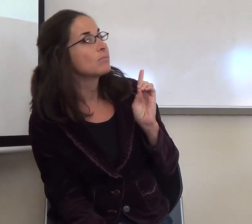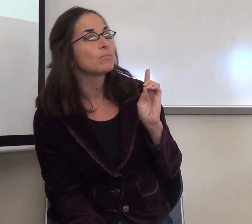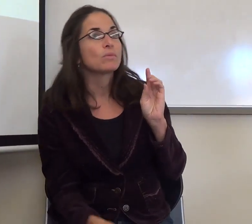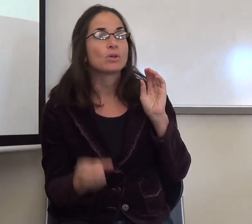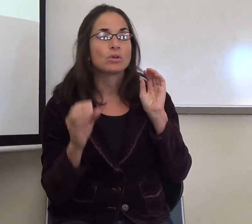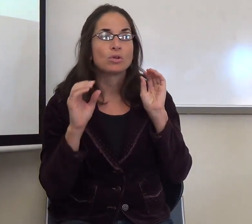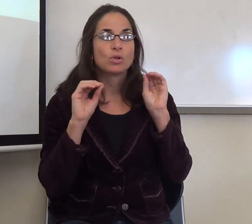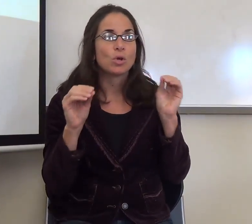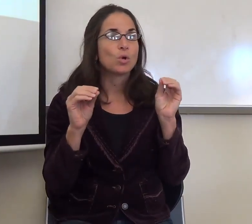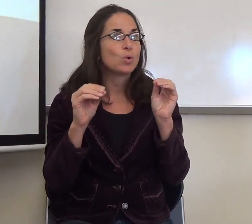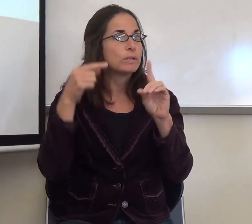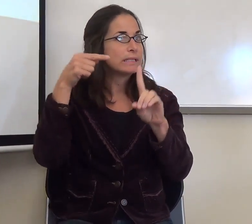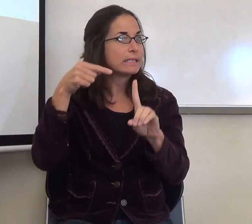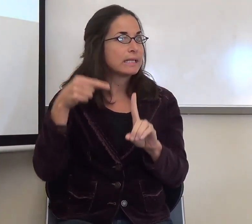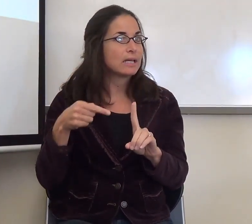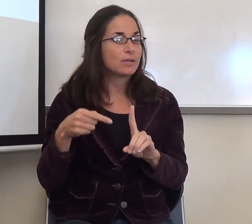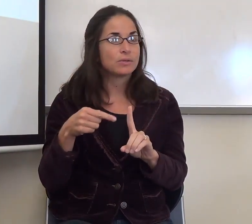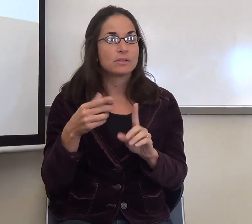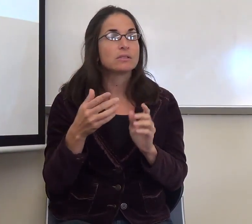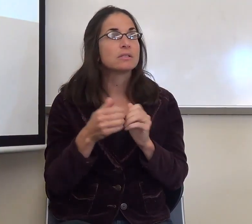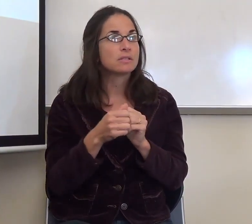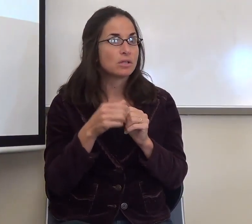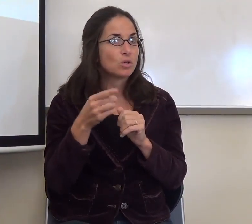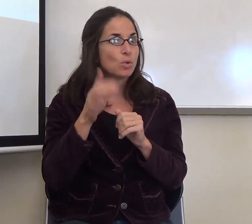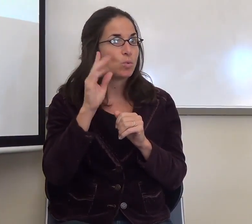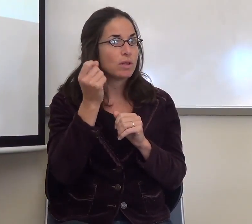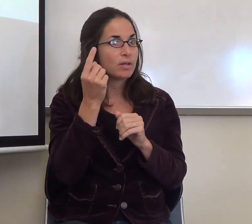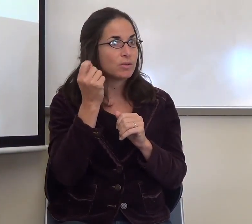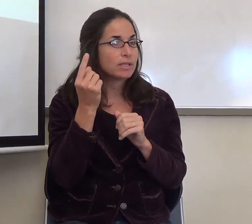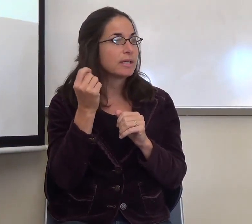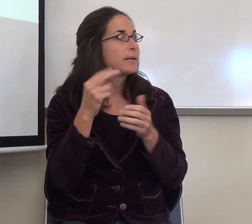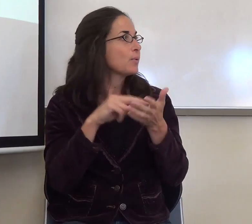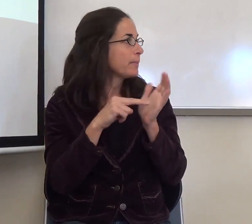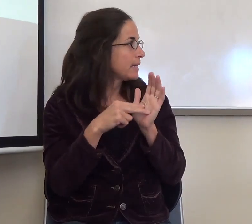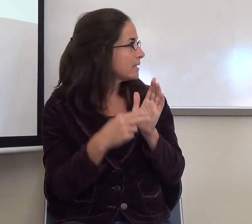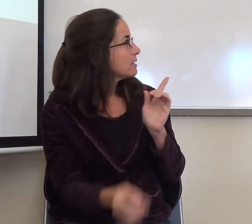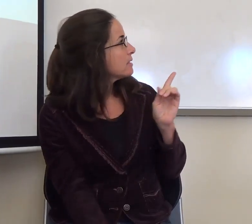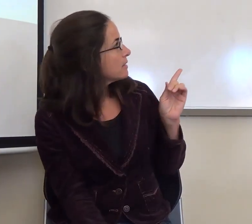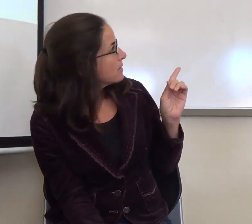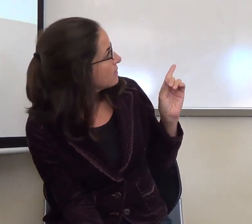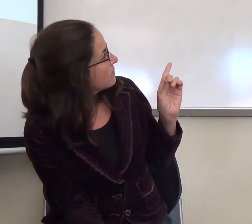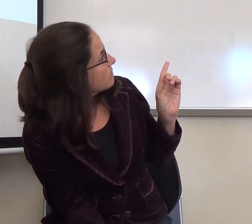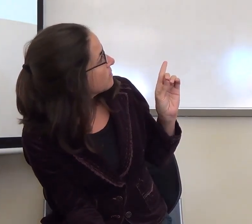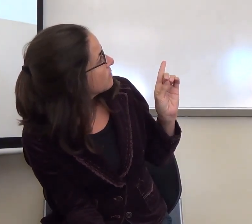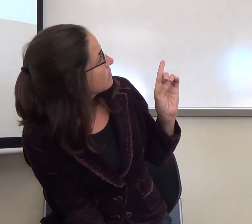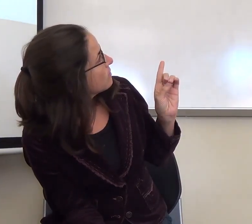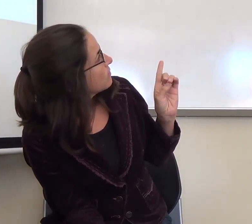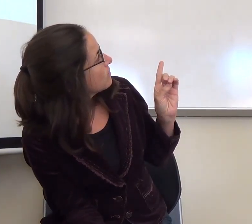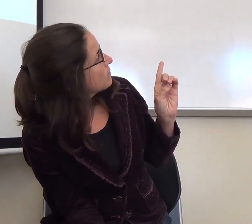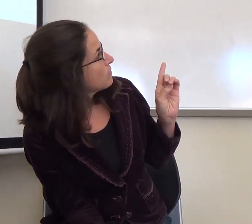it, and you understand what it means, right? So this is what you're going to be responsible